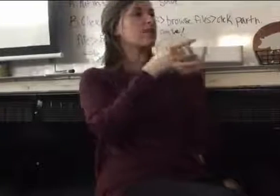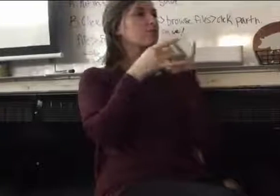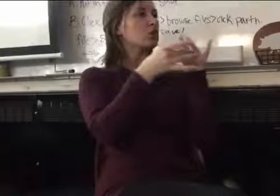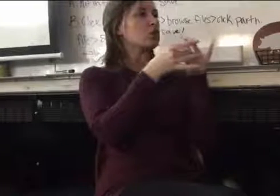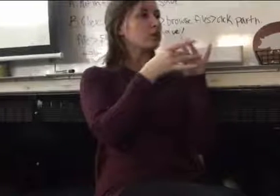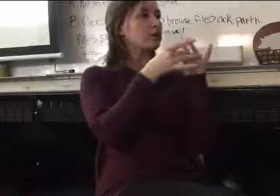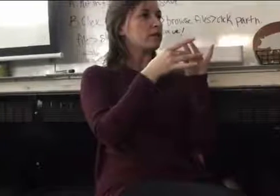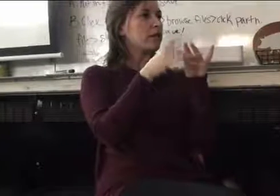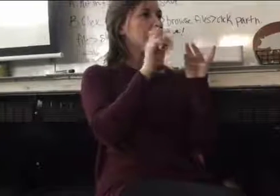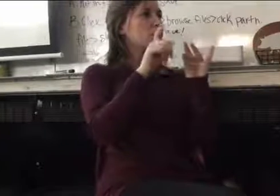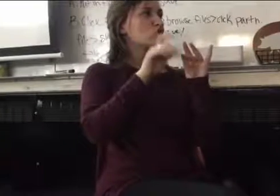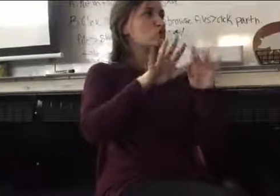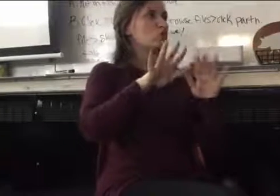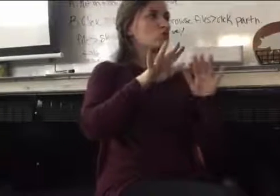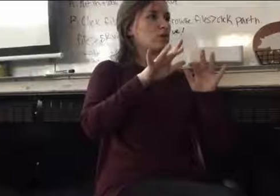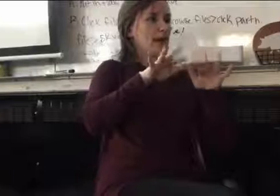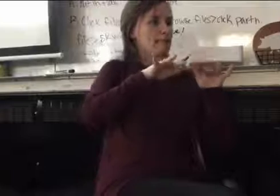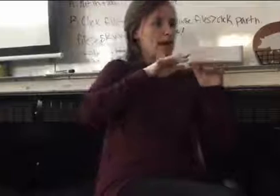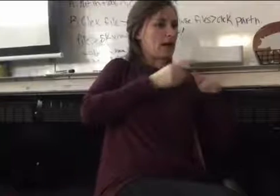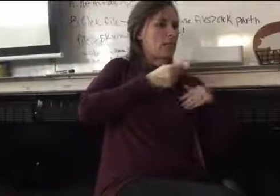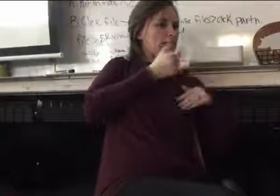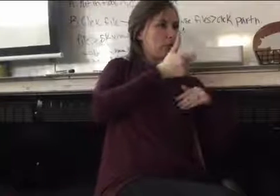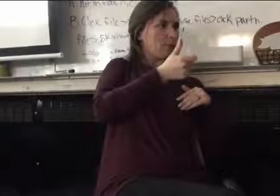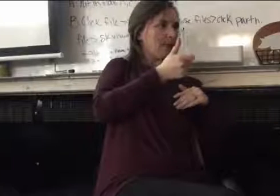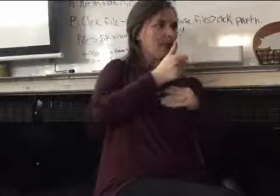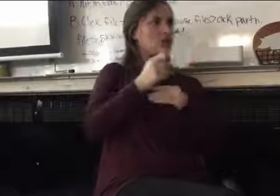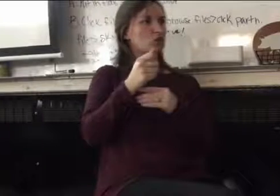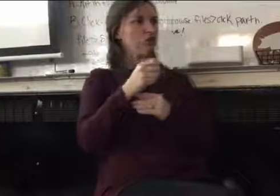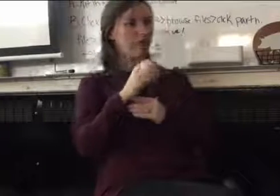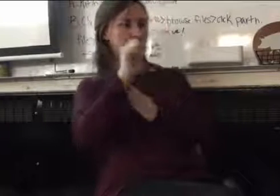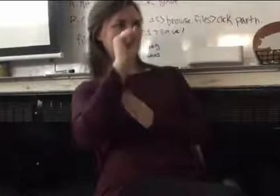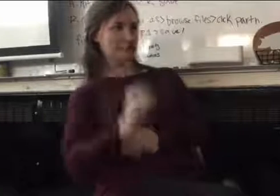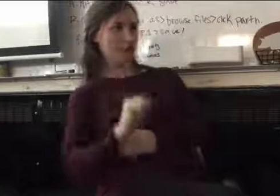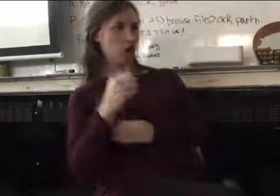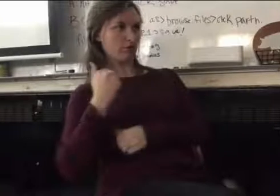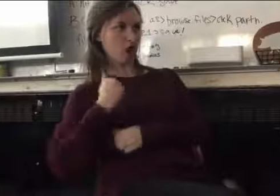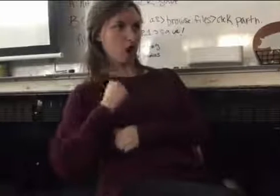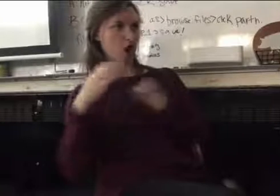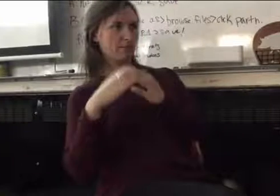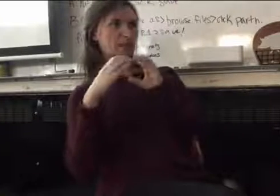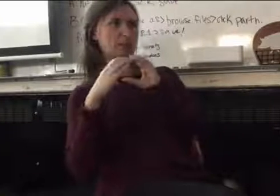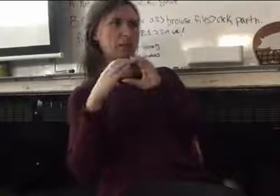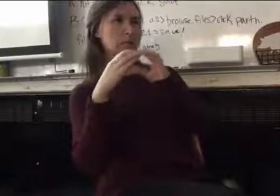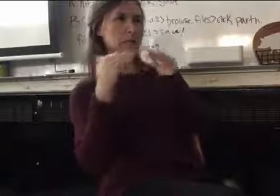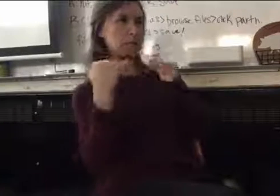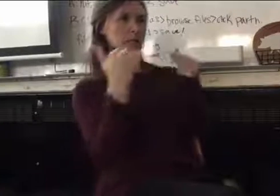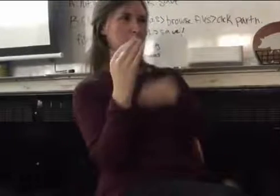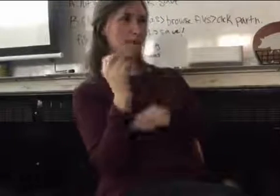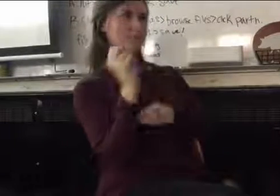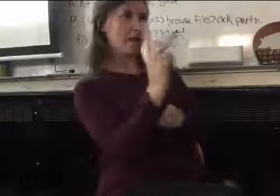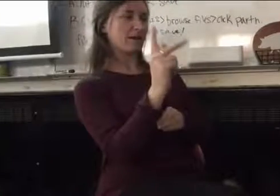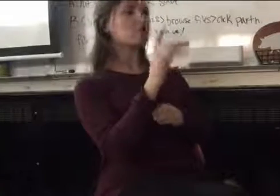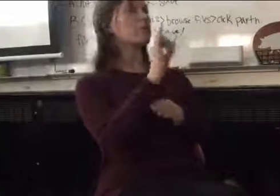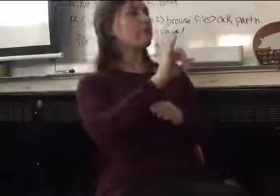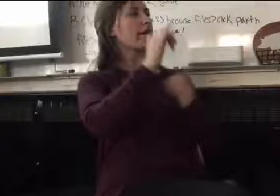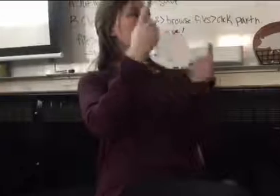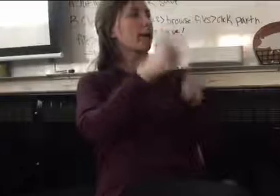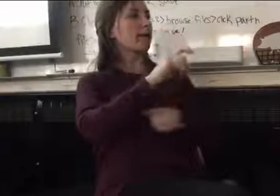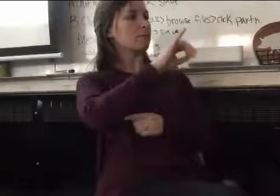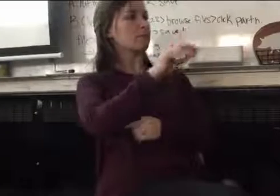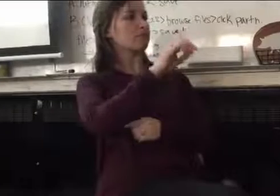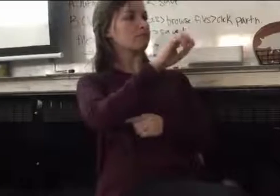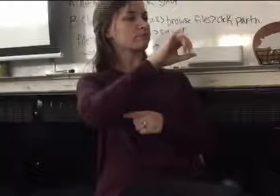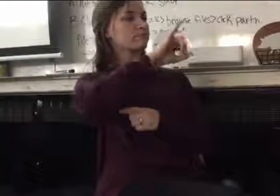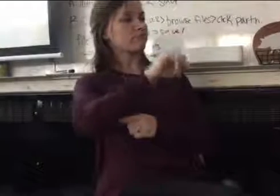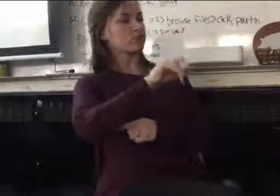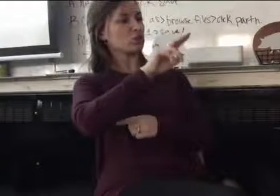The Confederate Army succeeded in moving forward. General Lee decides we're going to have a battle here, and that's on July 1st of